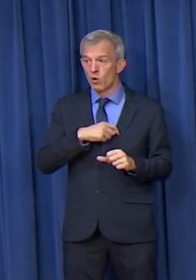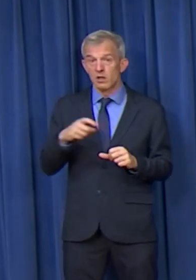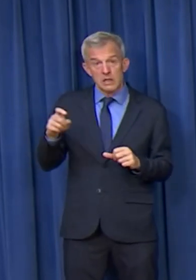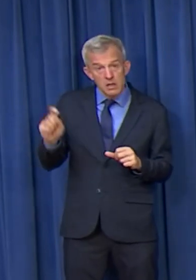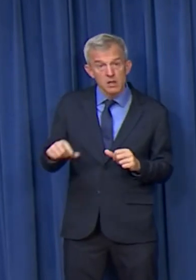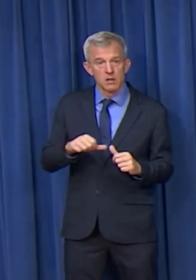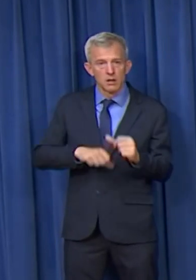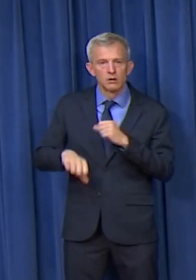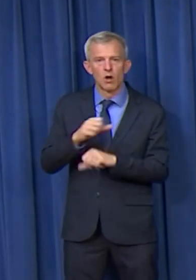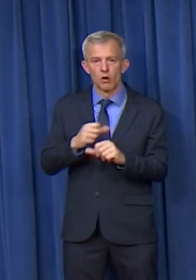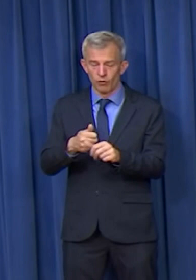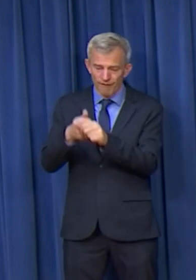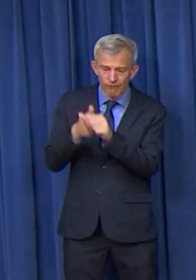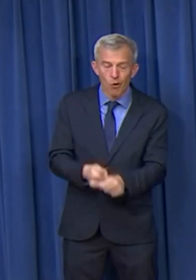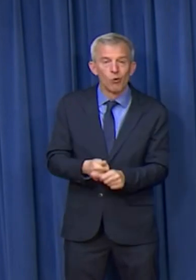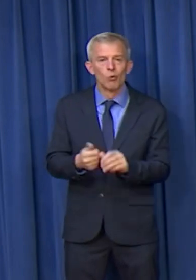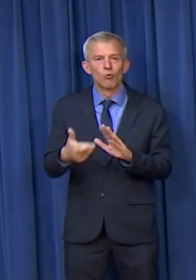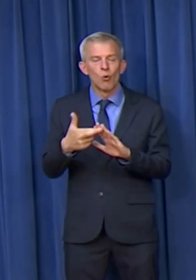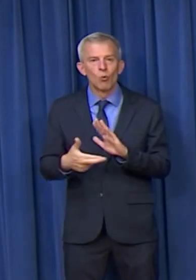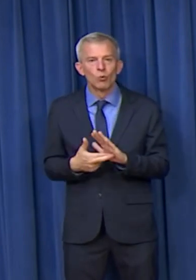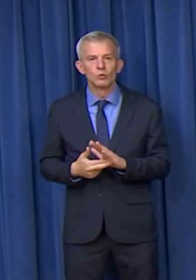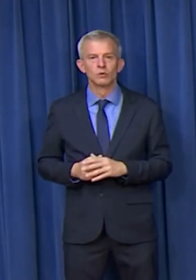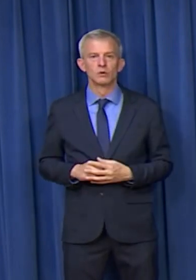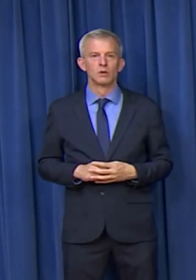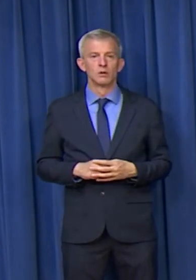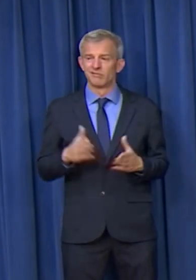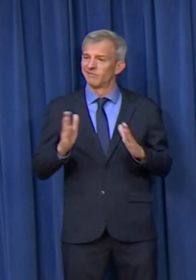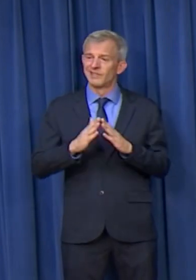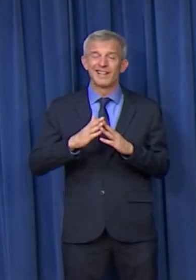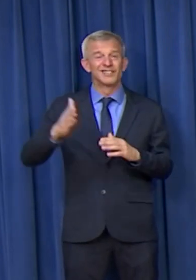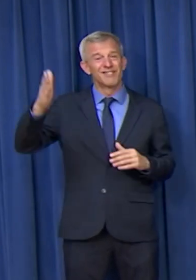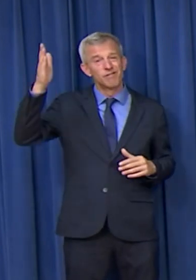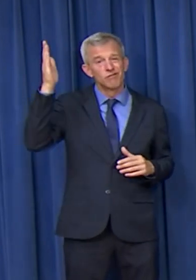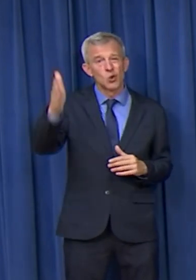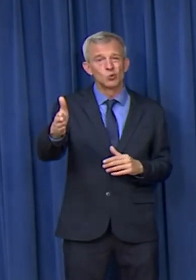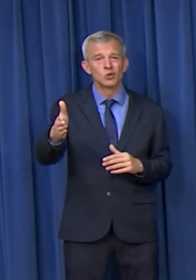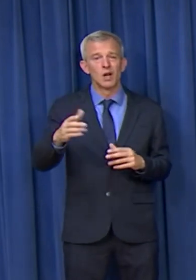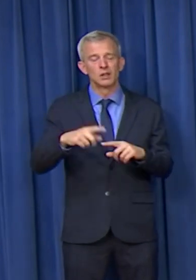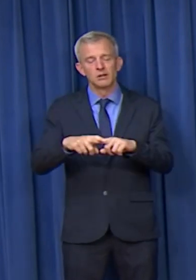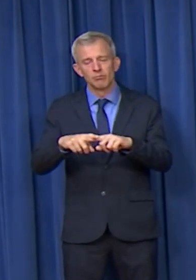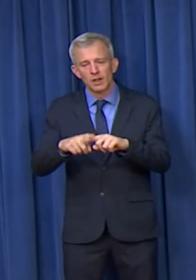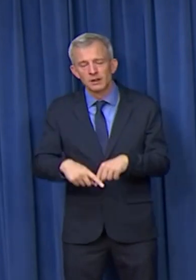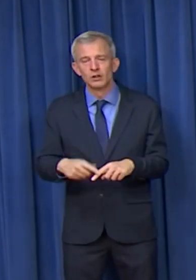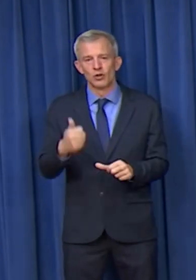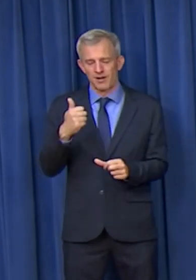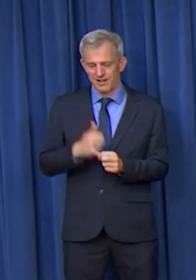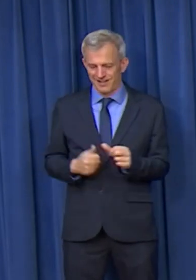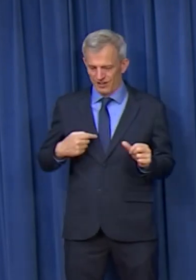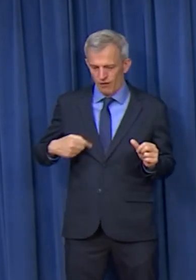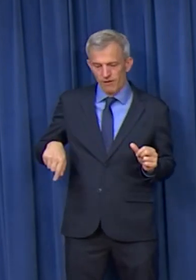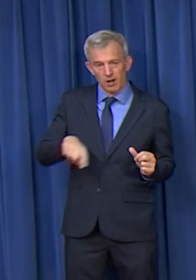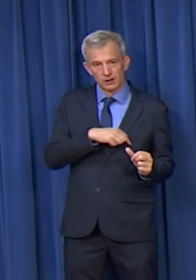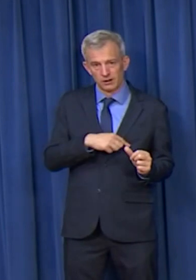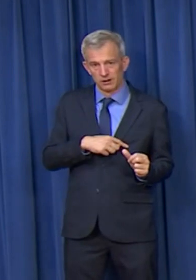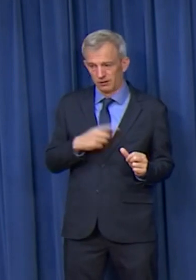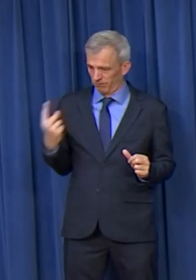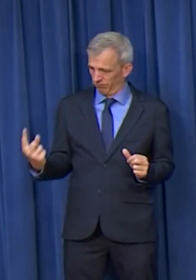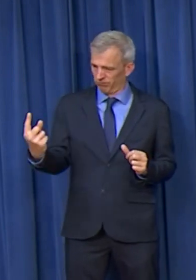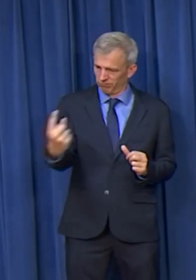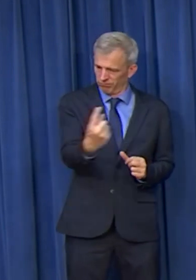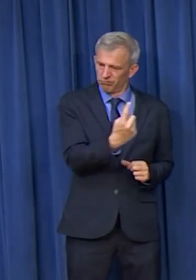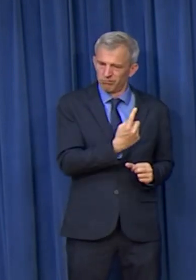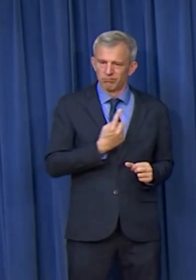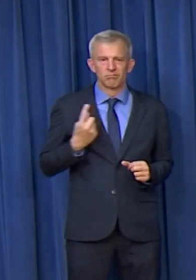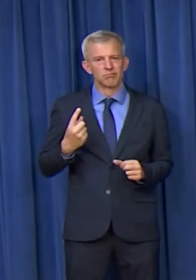abide by these rules. The city's future depends on each of us abiding by these